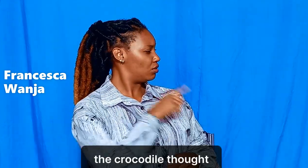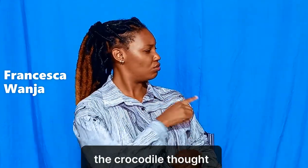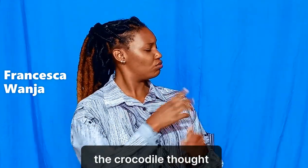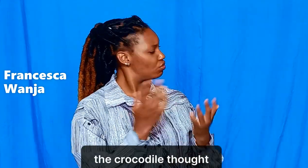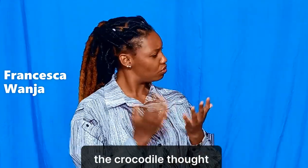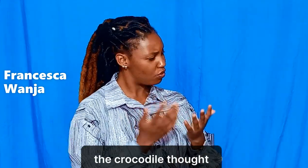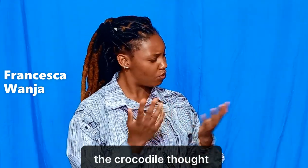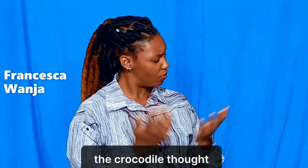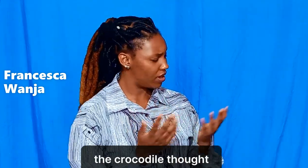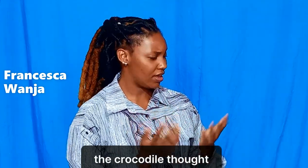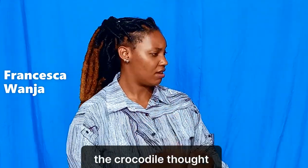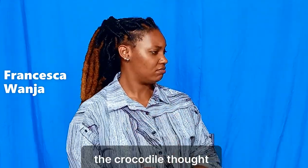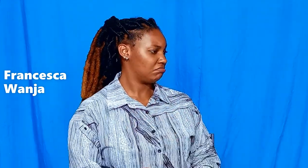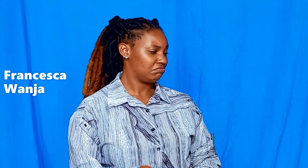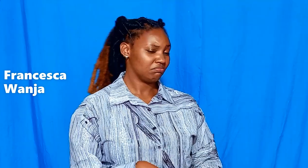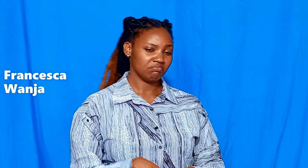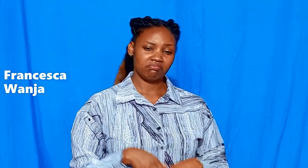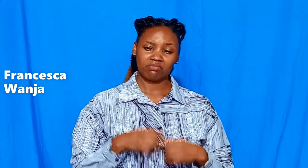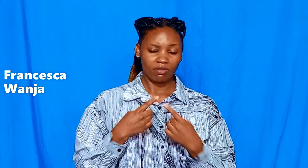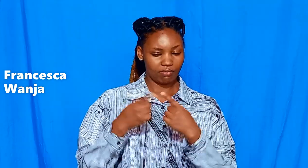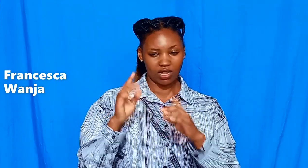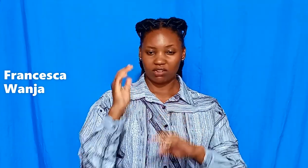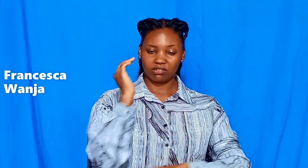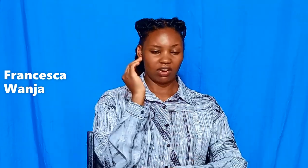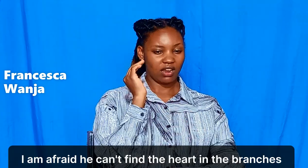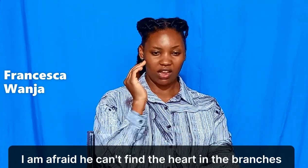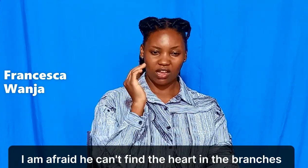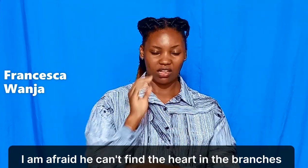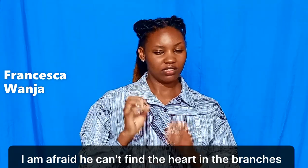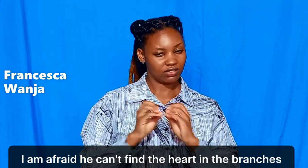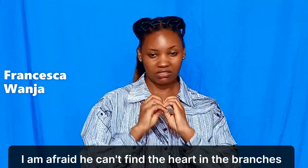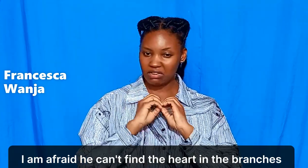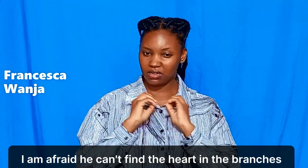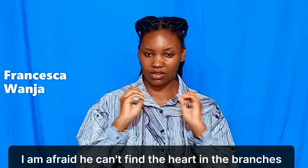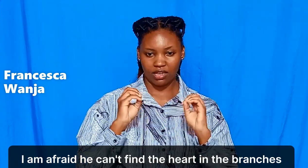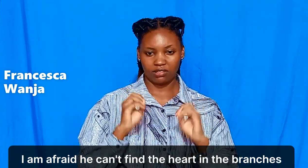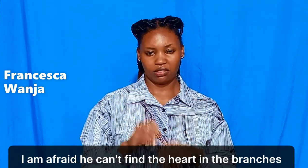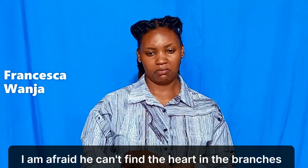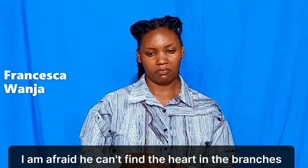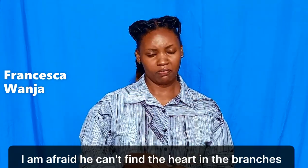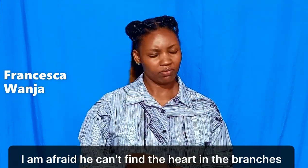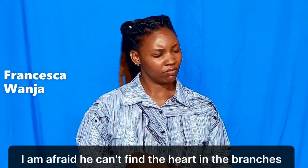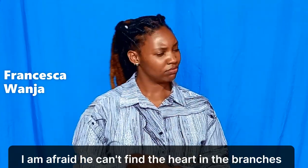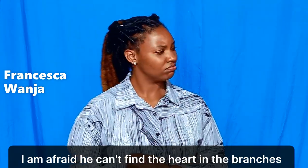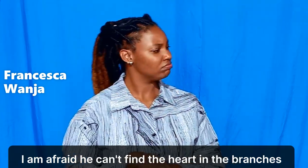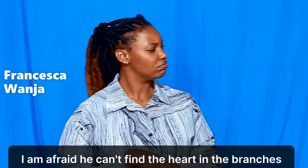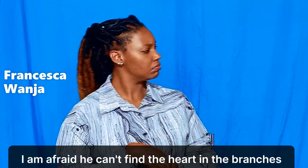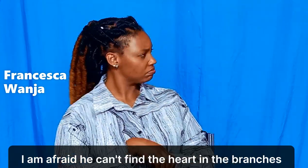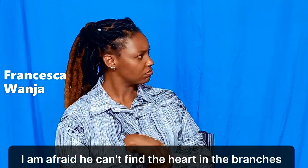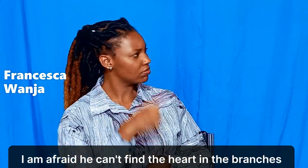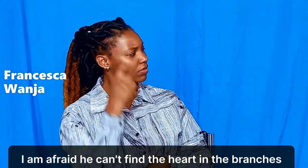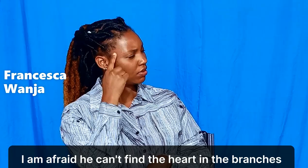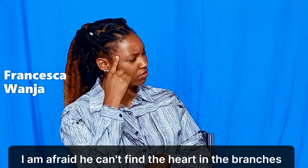crocodile. thought. I am afraid he can't find the heart in the branches.